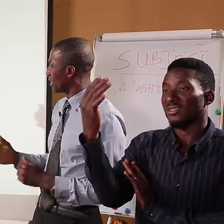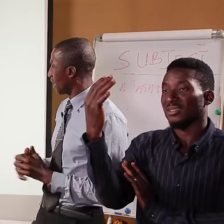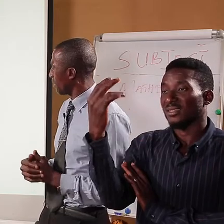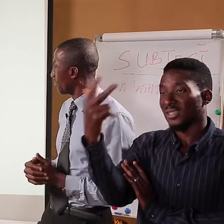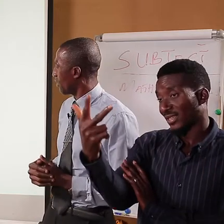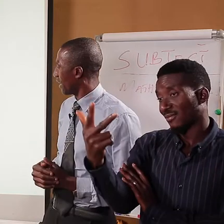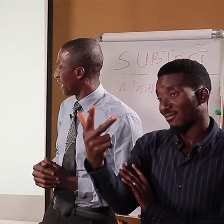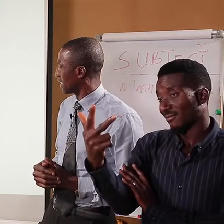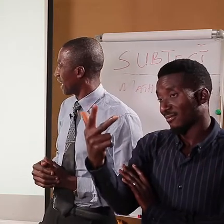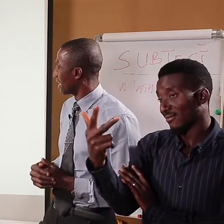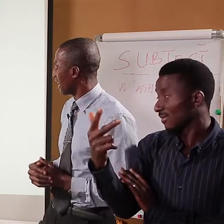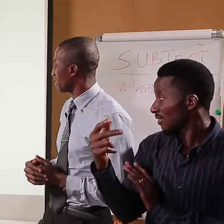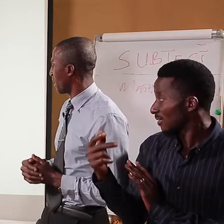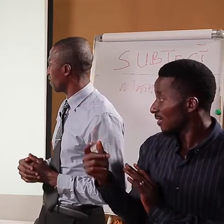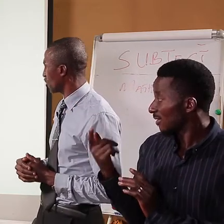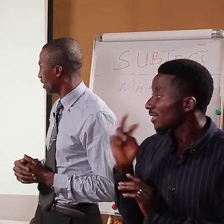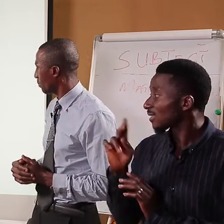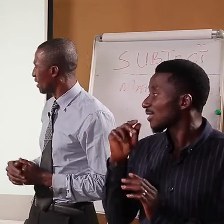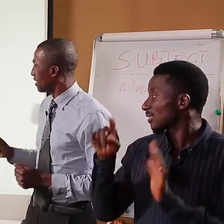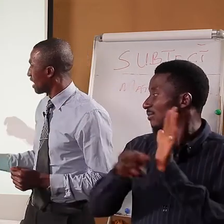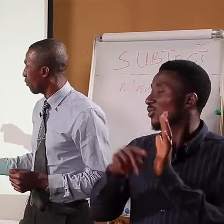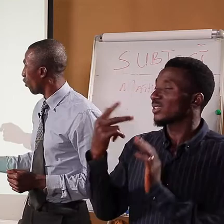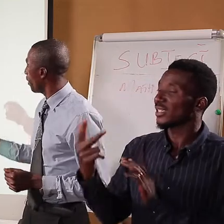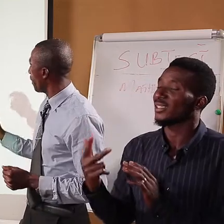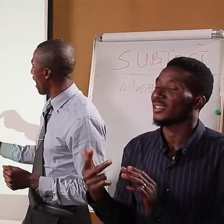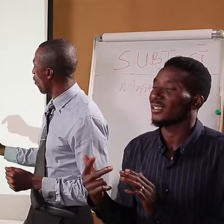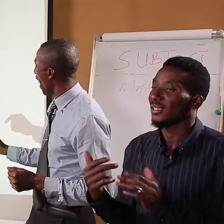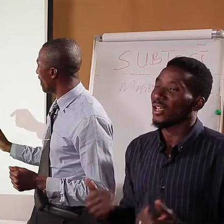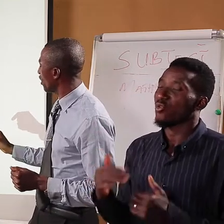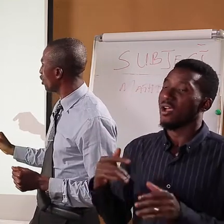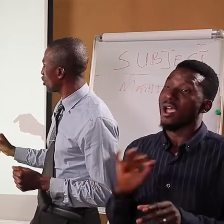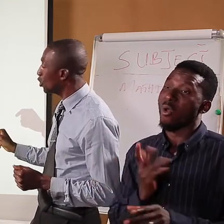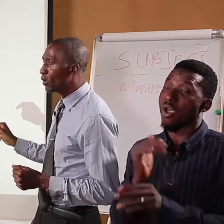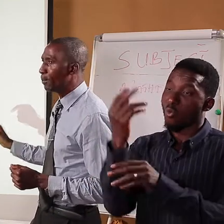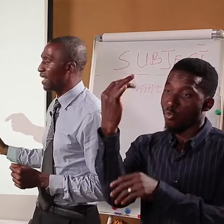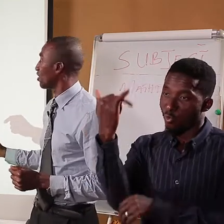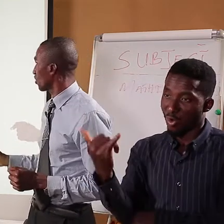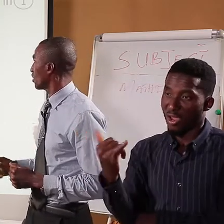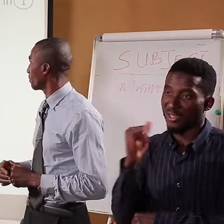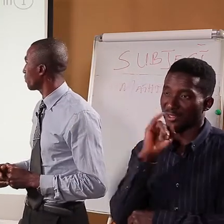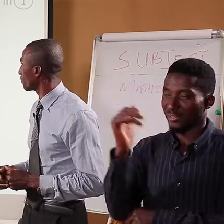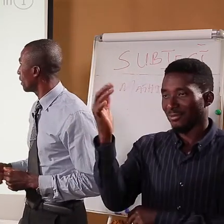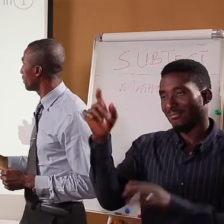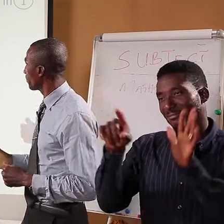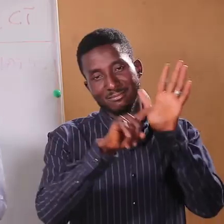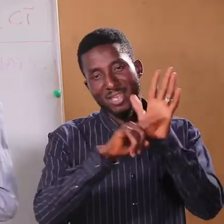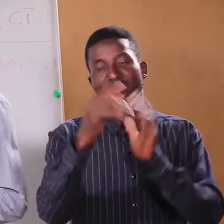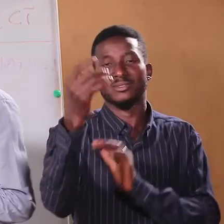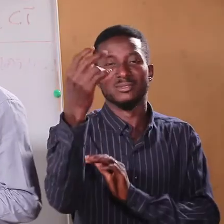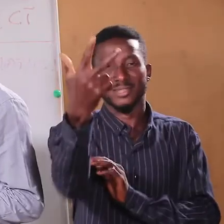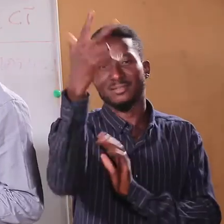Minus 57 divided by 19, the answer is minus 3. Therefore, my y equals to minus 3.